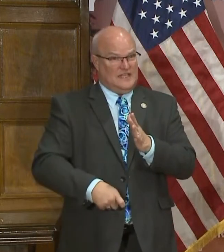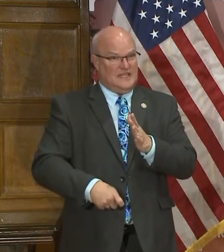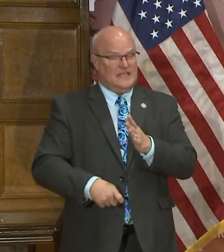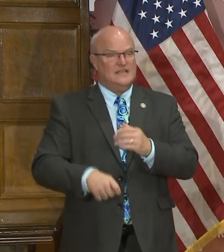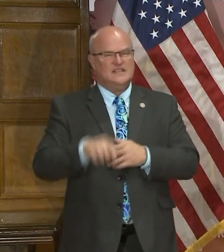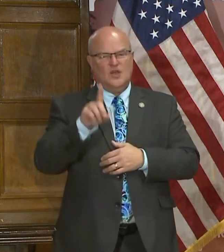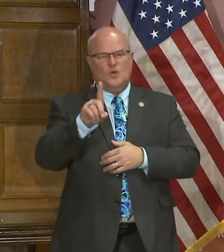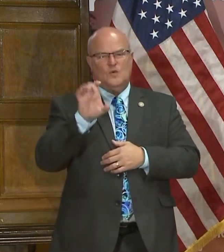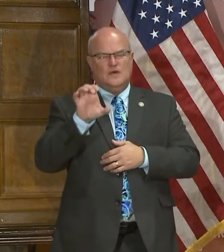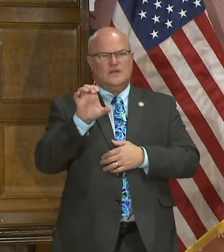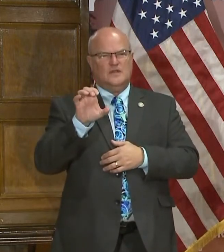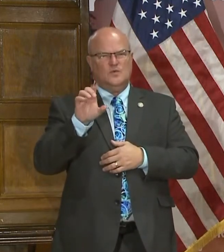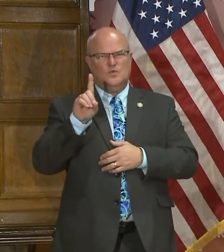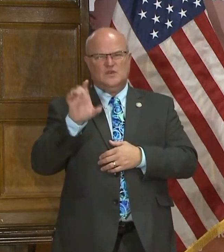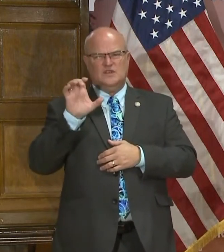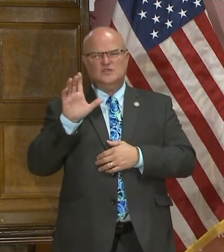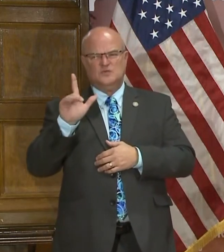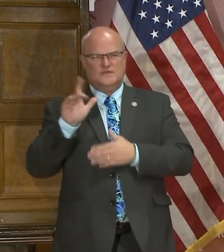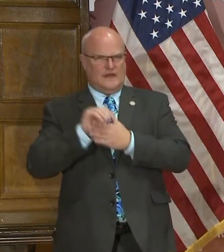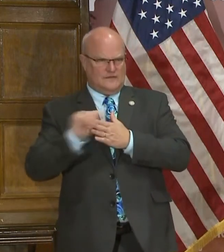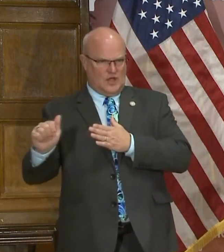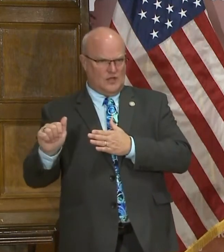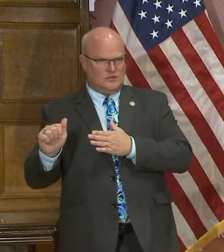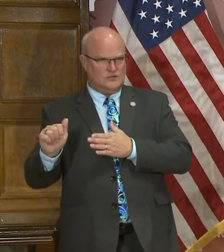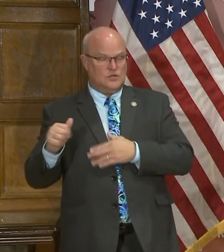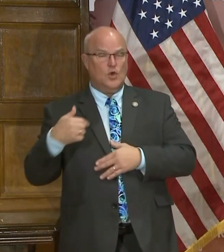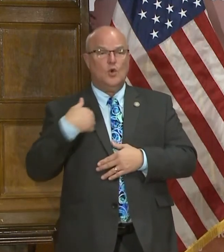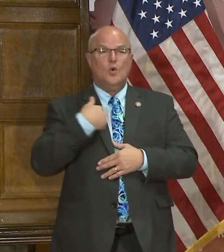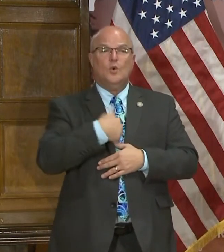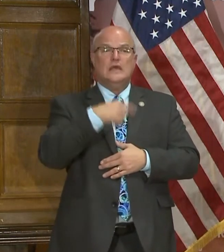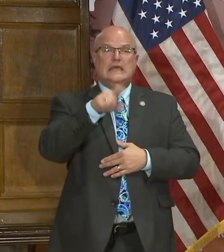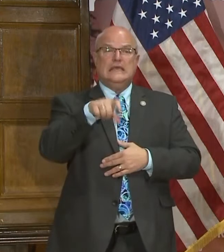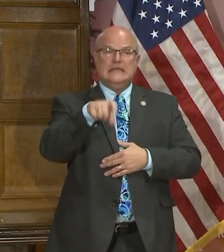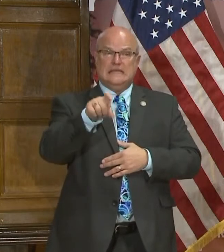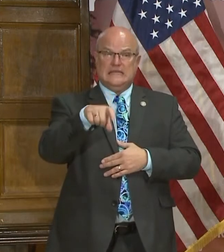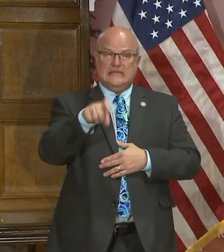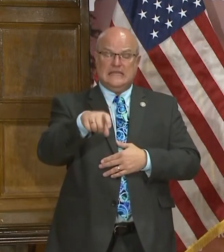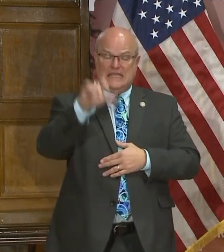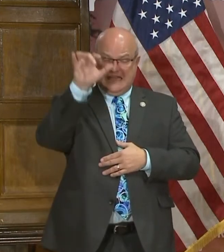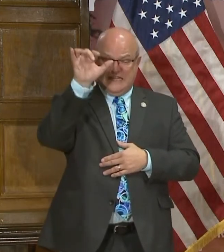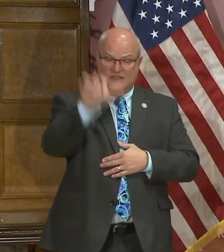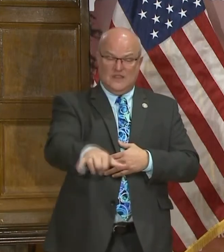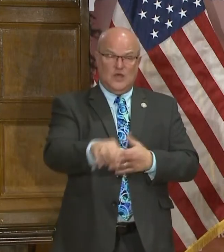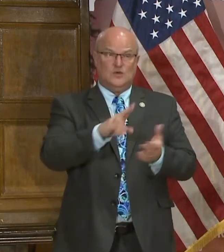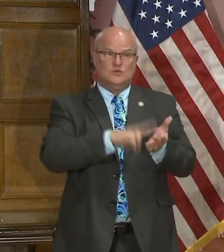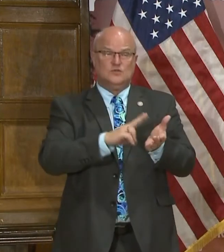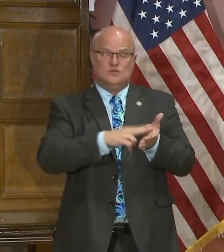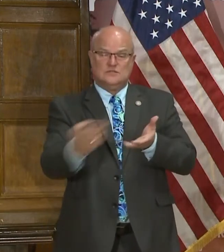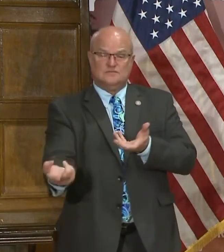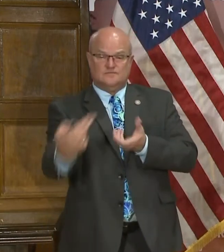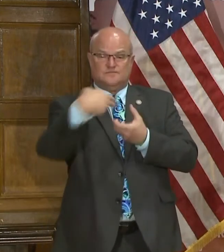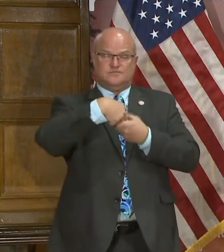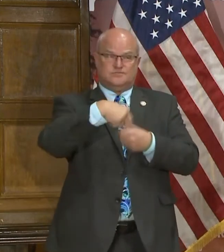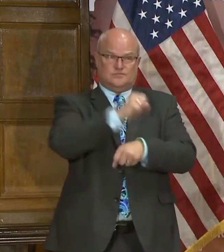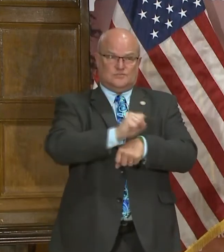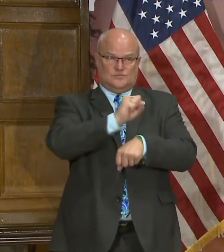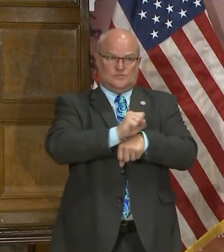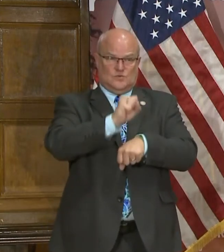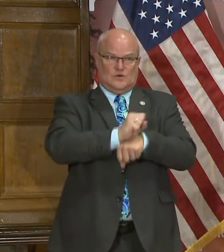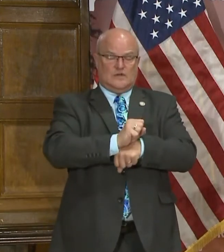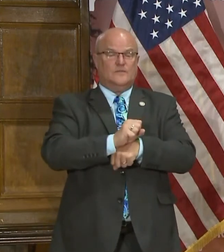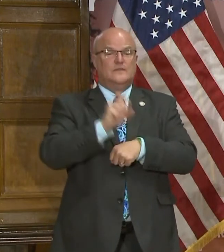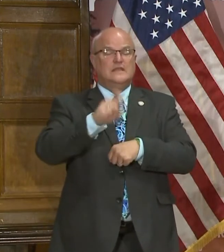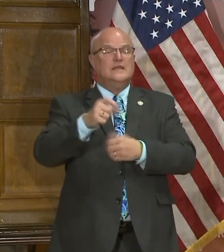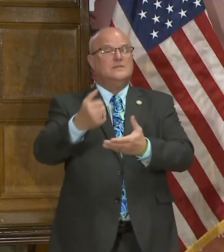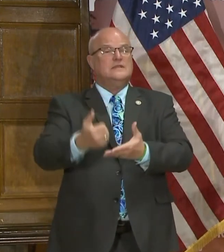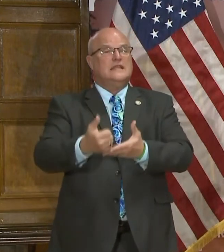which is $100 to $125. We need to get those nurses on board quickly. We need them